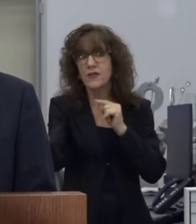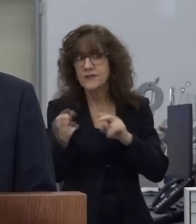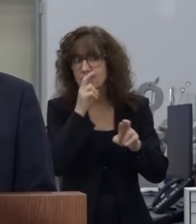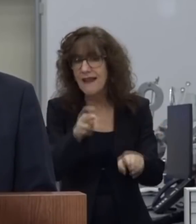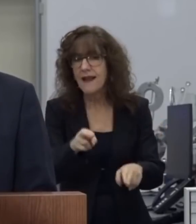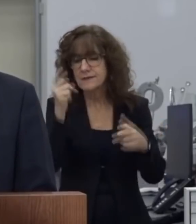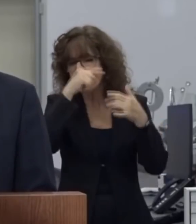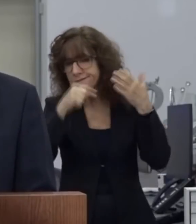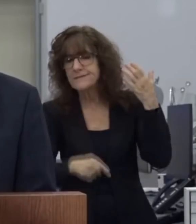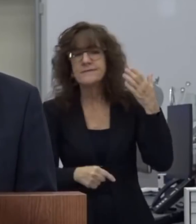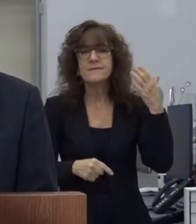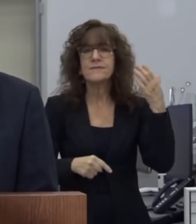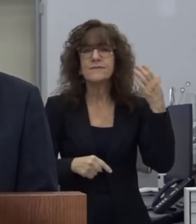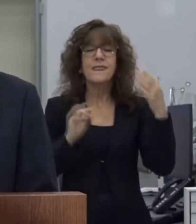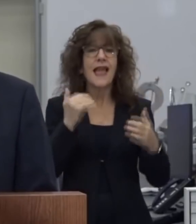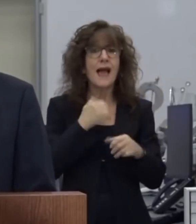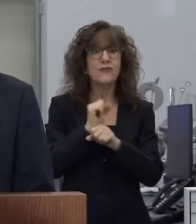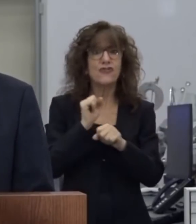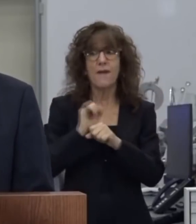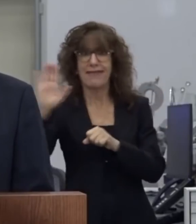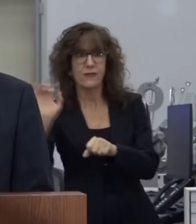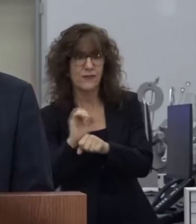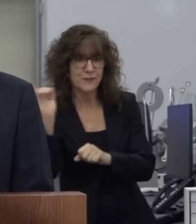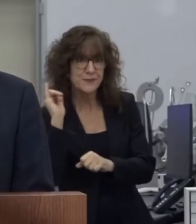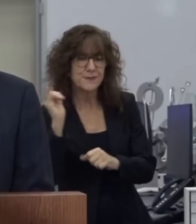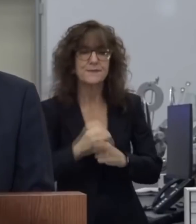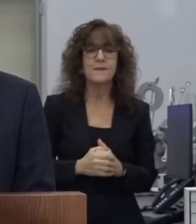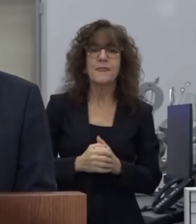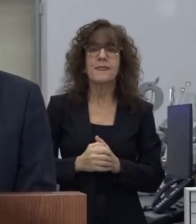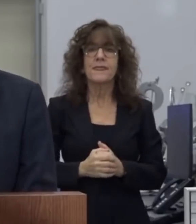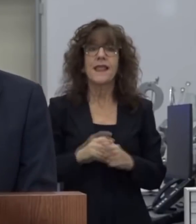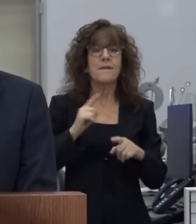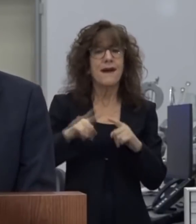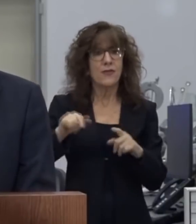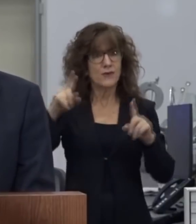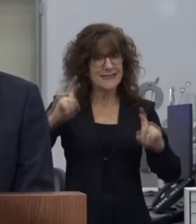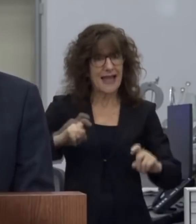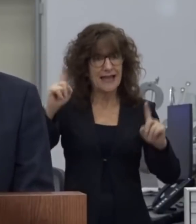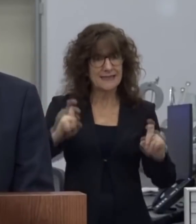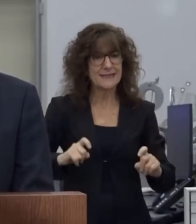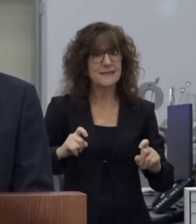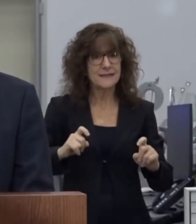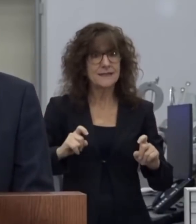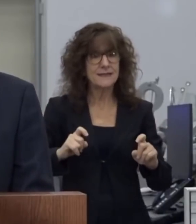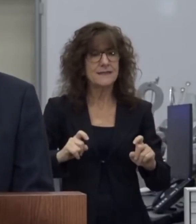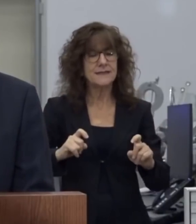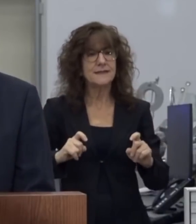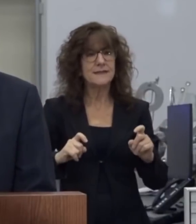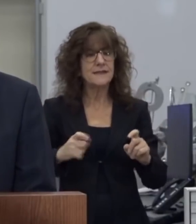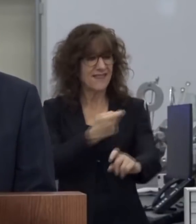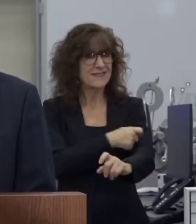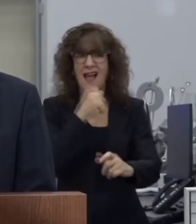other things. That's our job, that's their job. But in these tests that they put these vaccinations through are